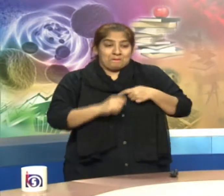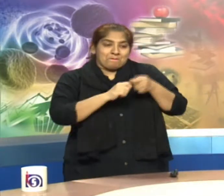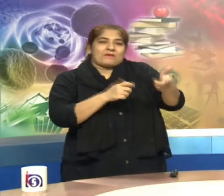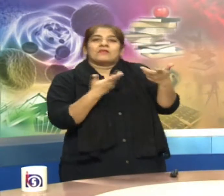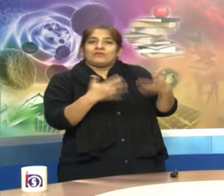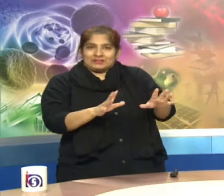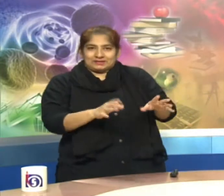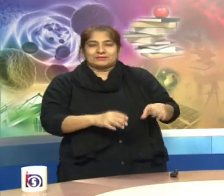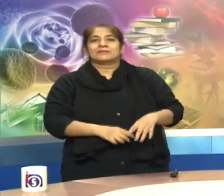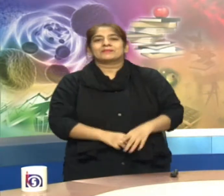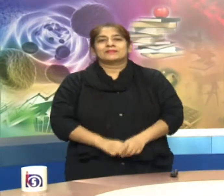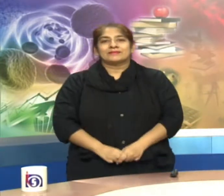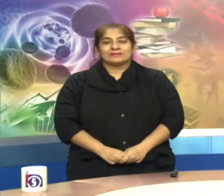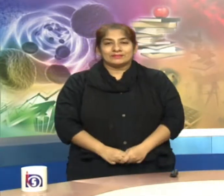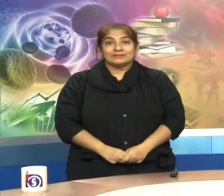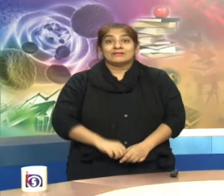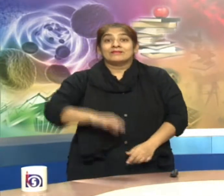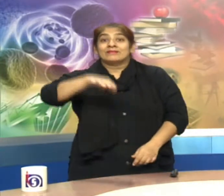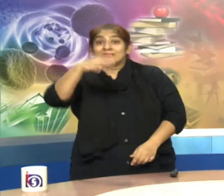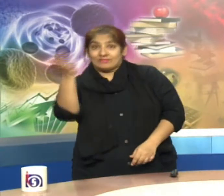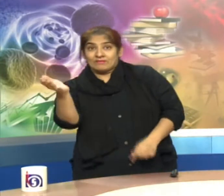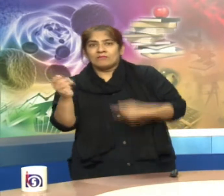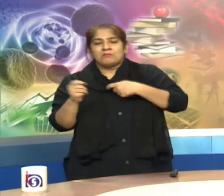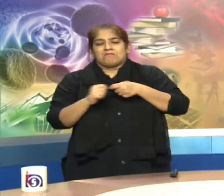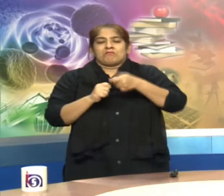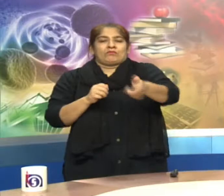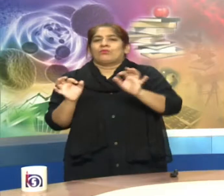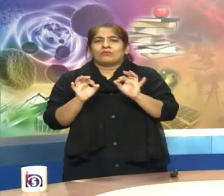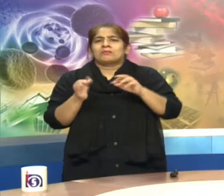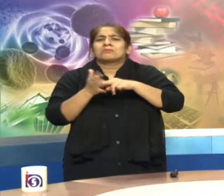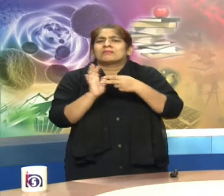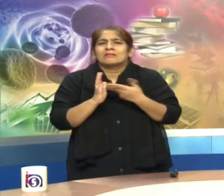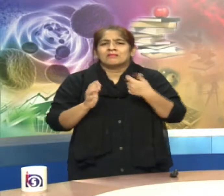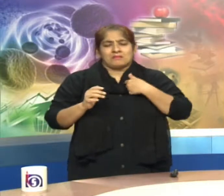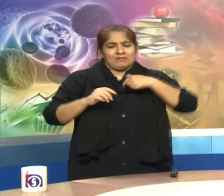is not paid, then it is publicity.